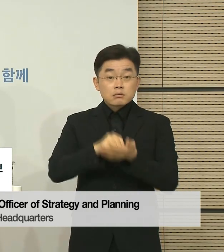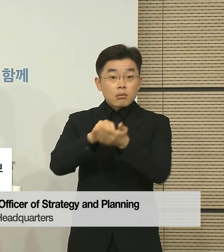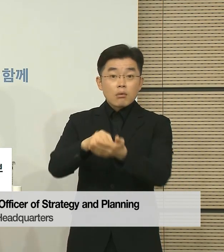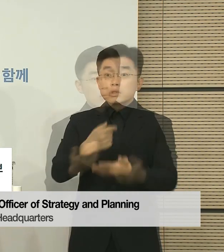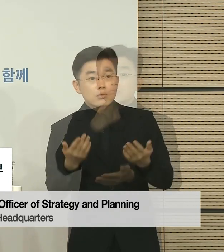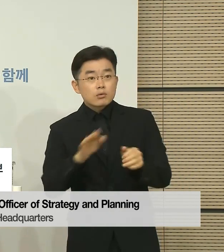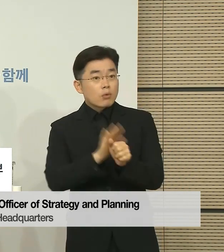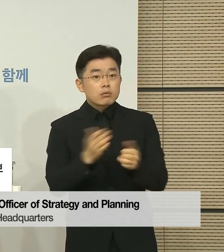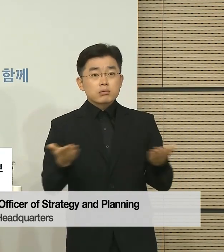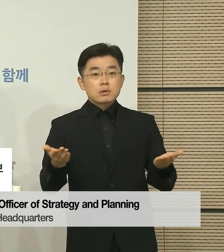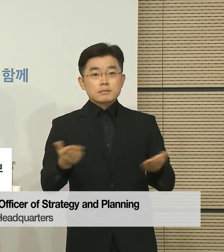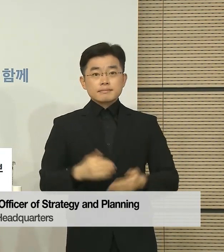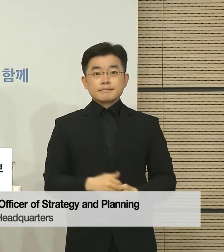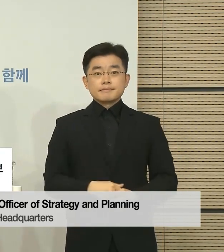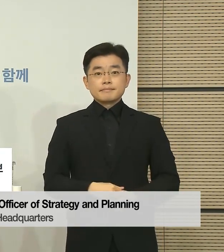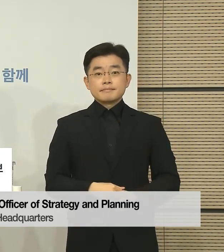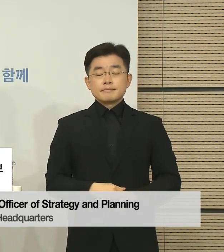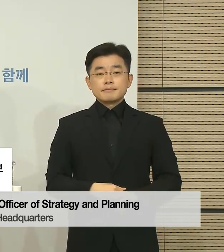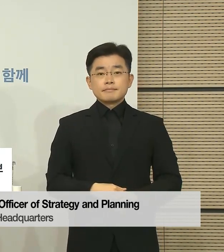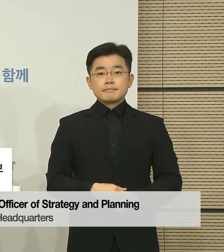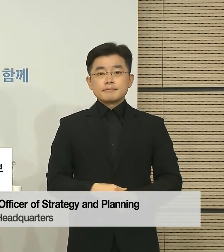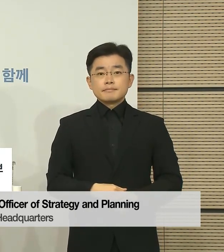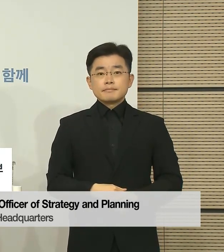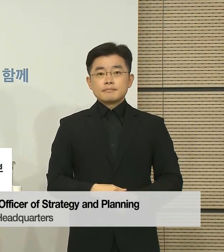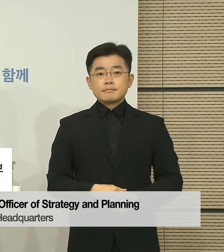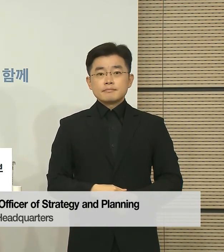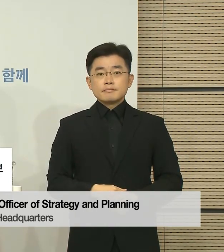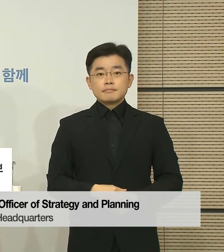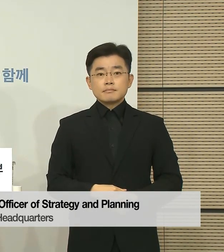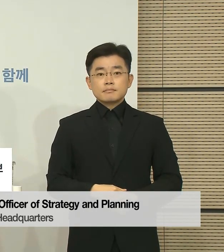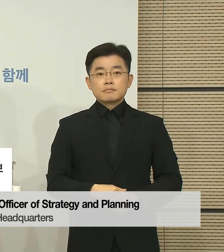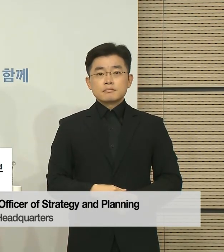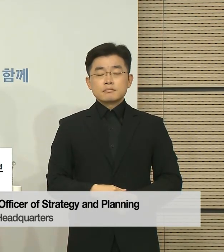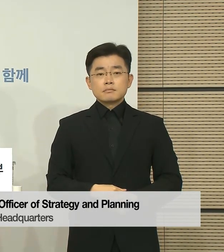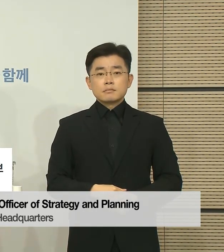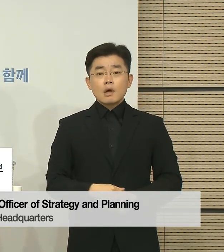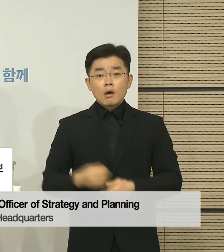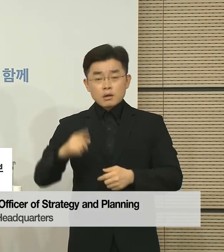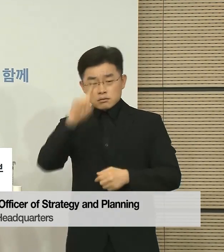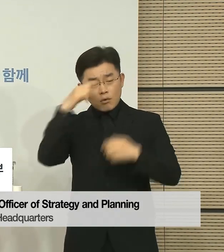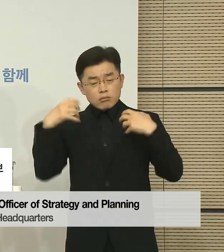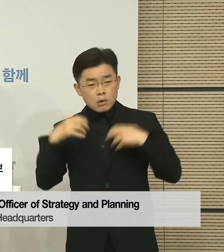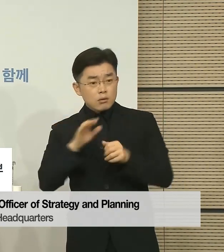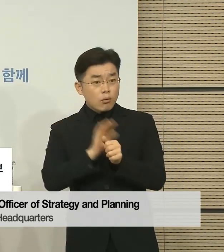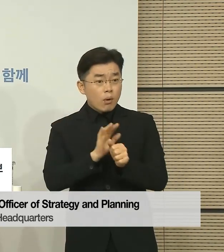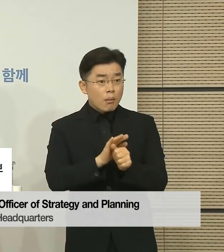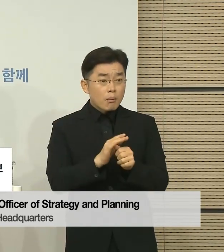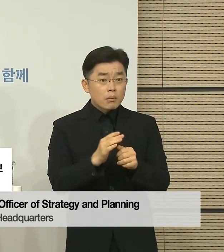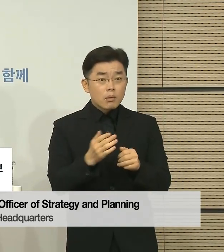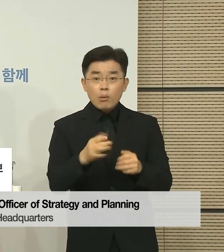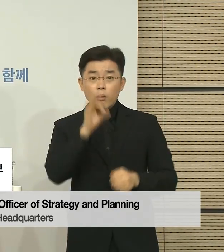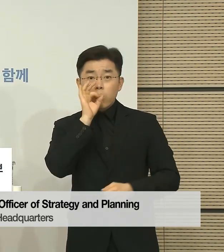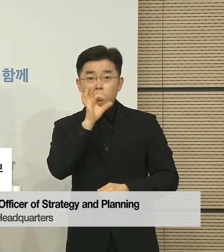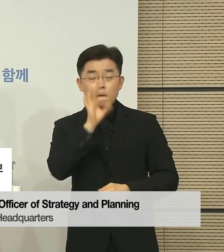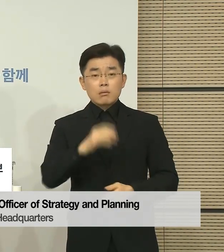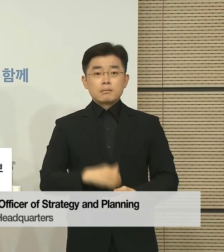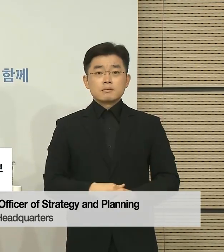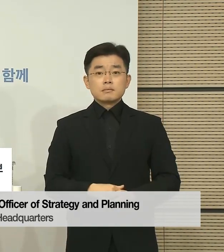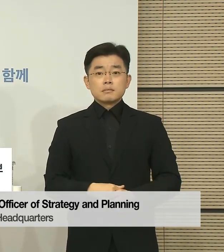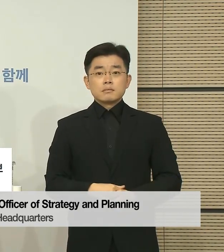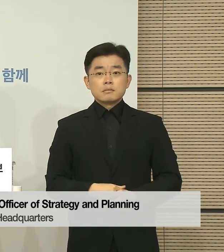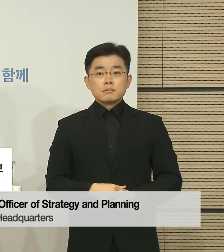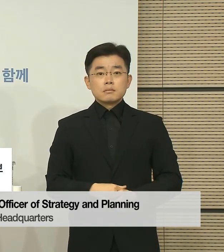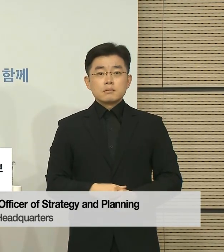exam, so it's impossible for us to come up with more ways to save them, and it's unreasonable for them to ask. We've already pushed the exam back by a